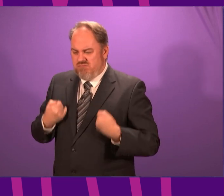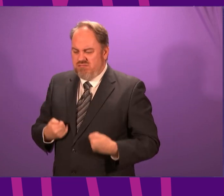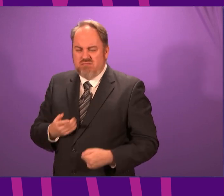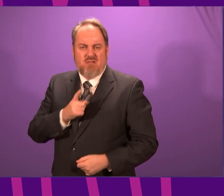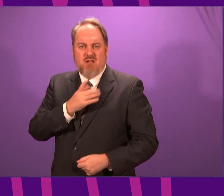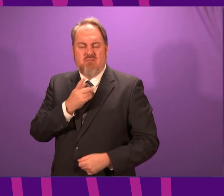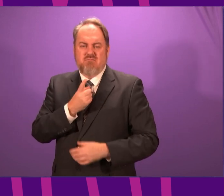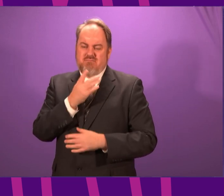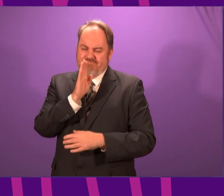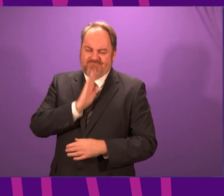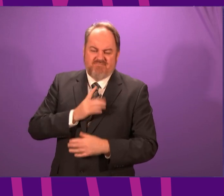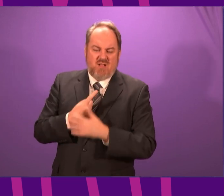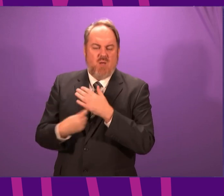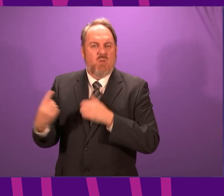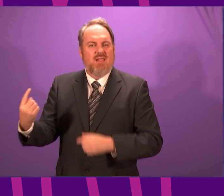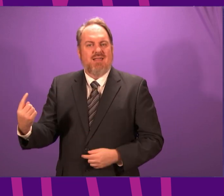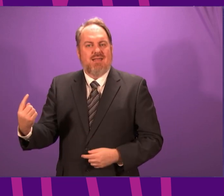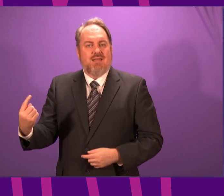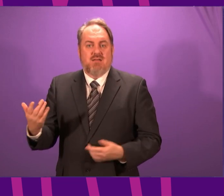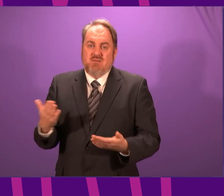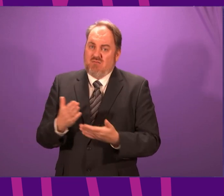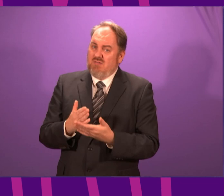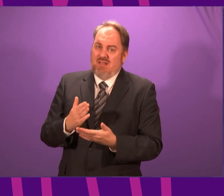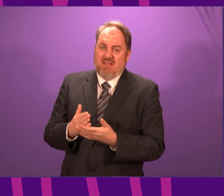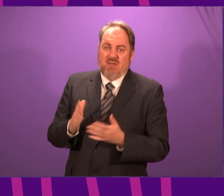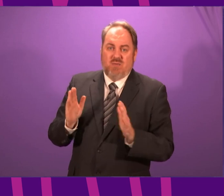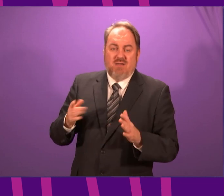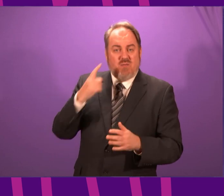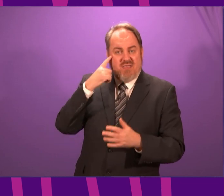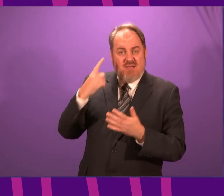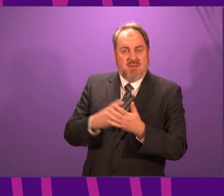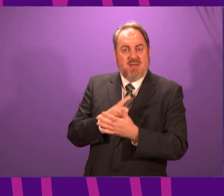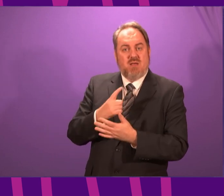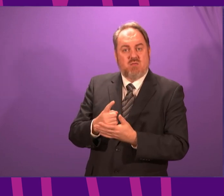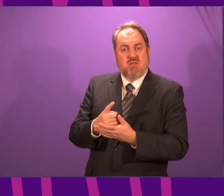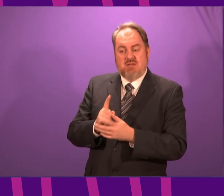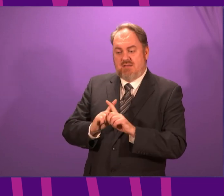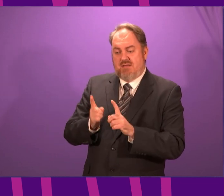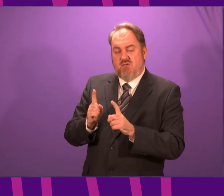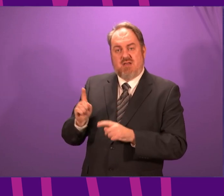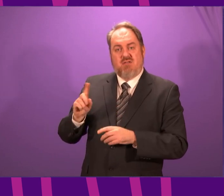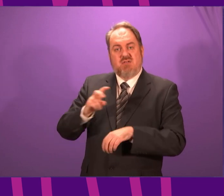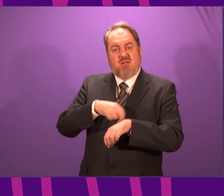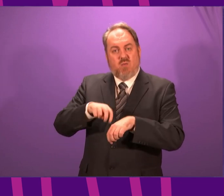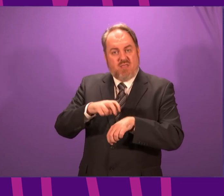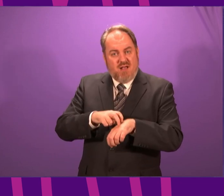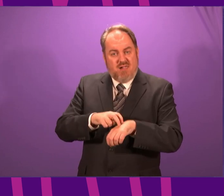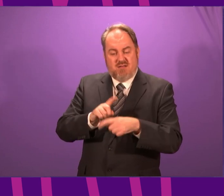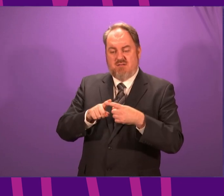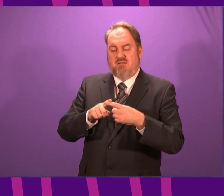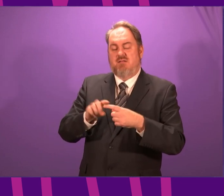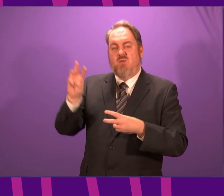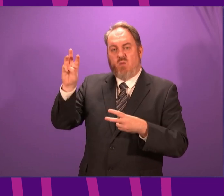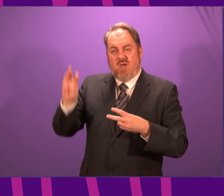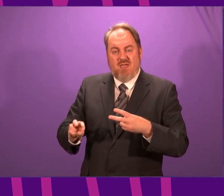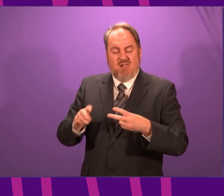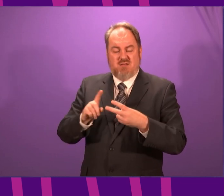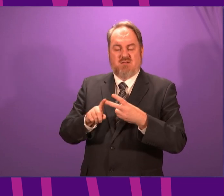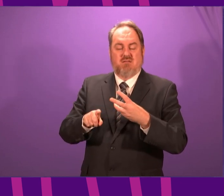indicated that he was in discussions with the UK government and other devolved administrations to develop a plan to allow students to return home for